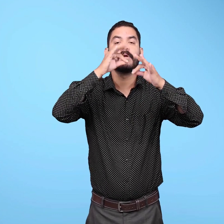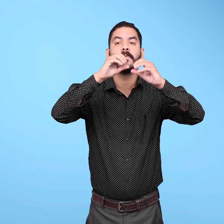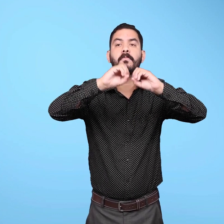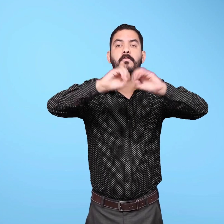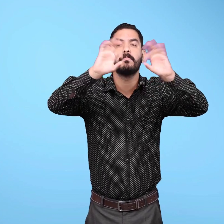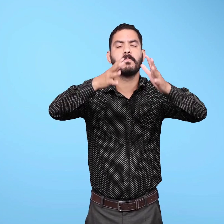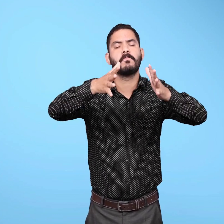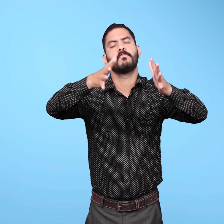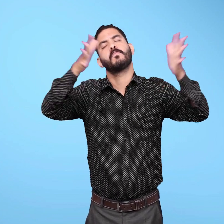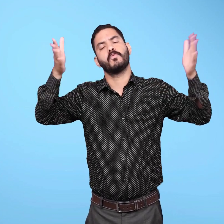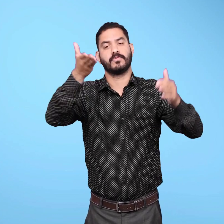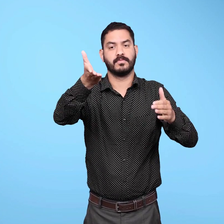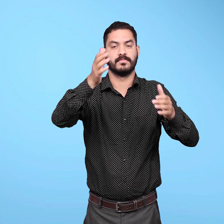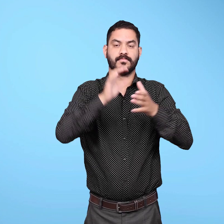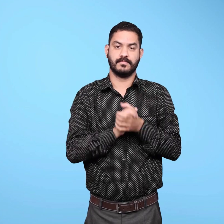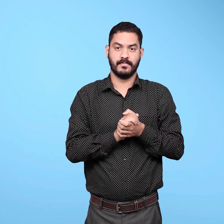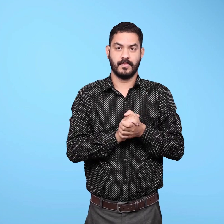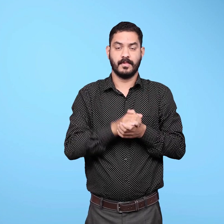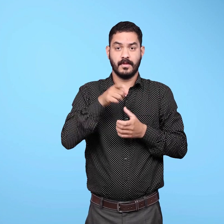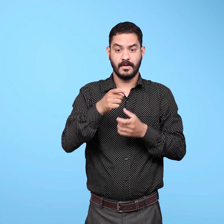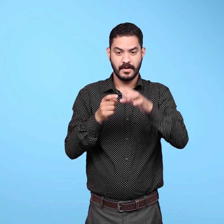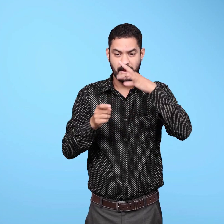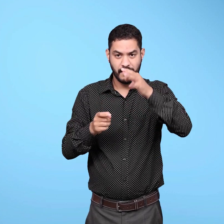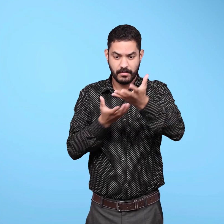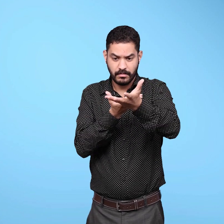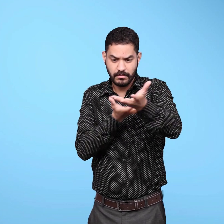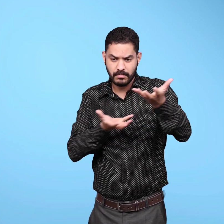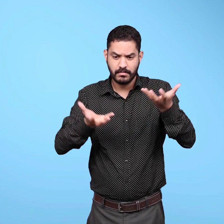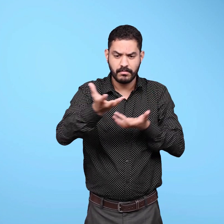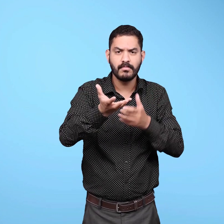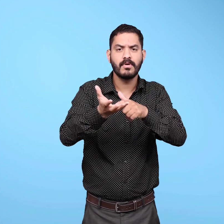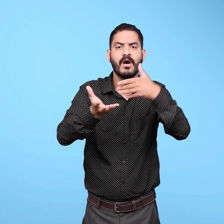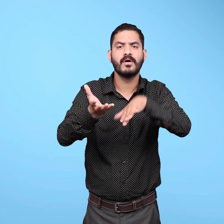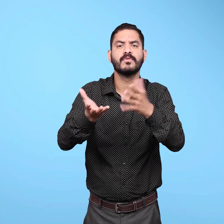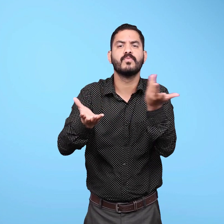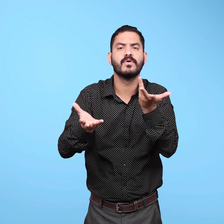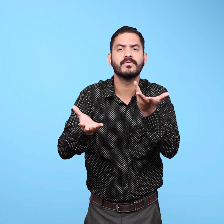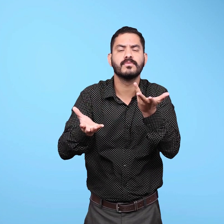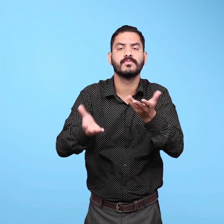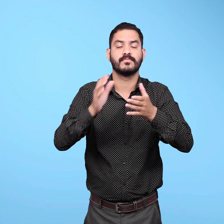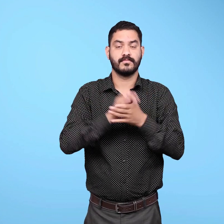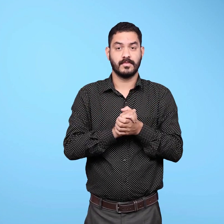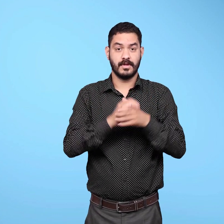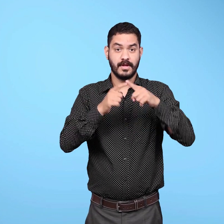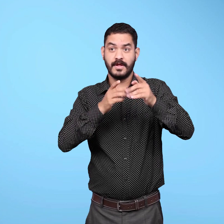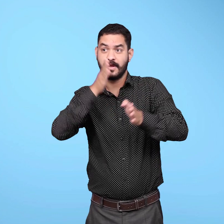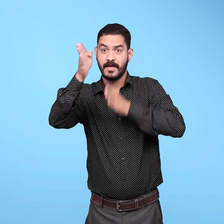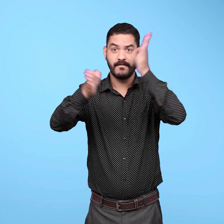plentifully along the sea coast. What are the merchants planning to exchange it with?